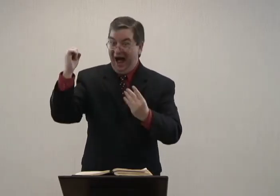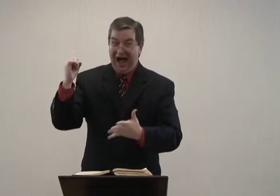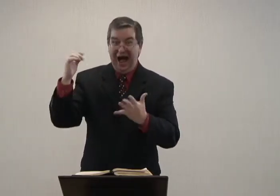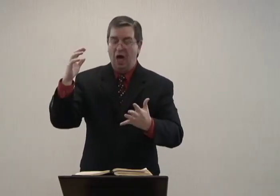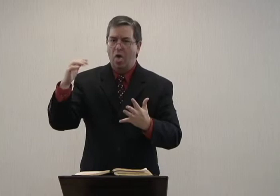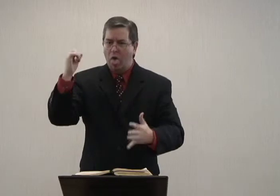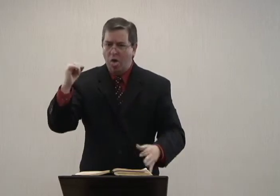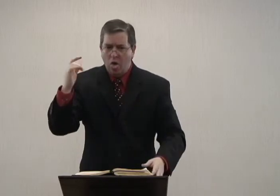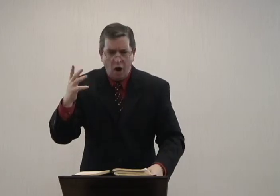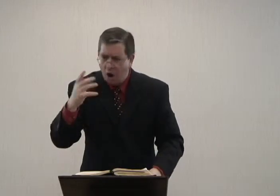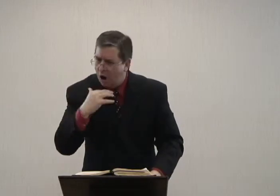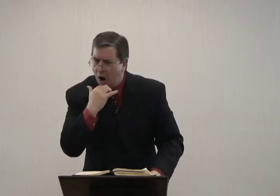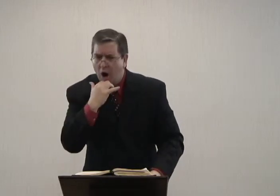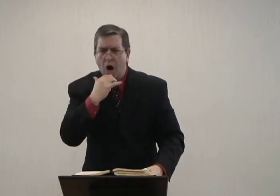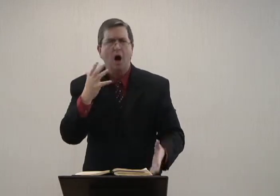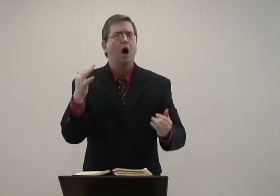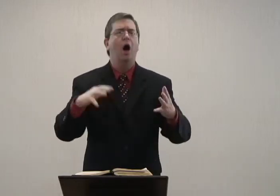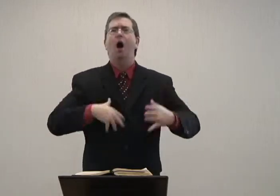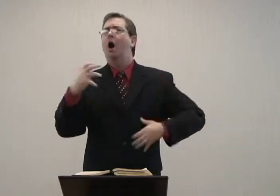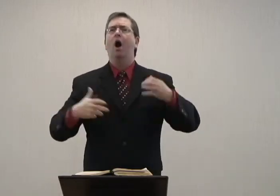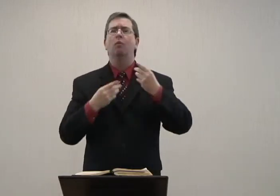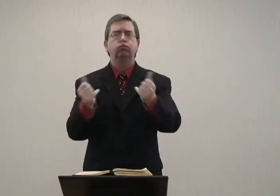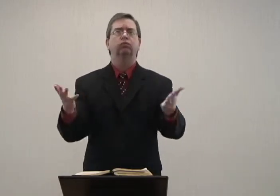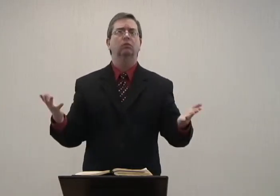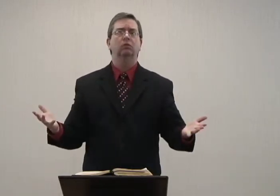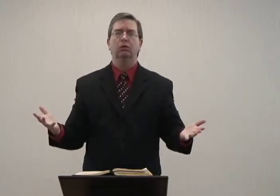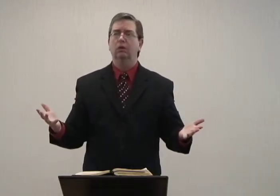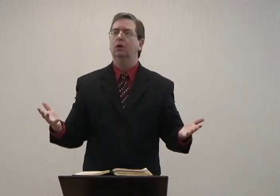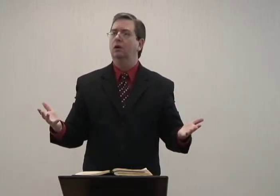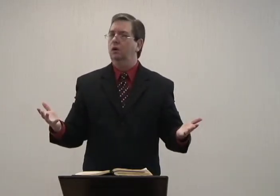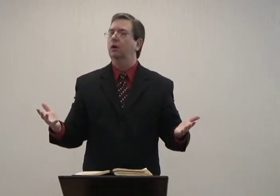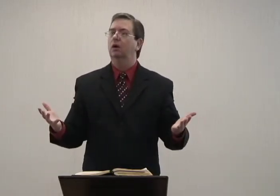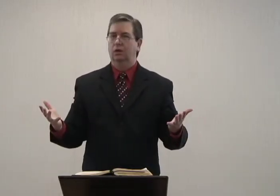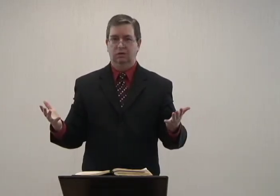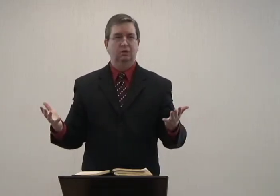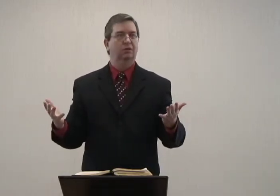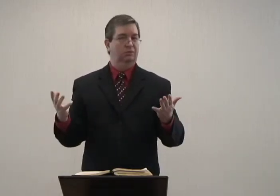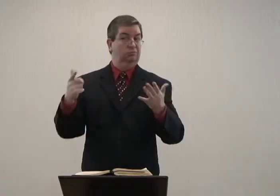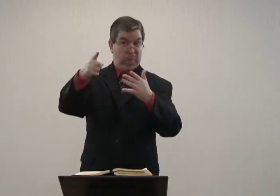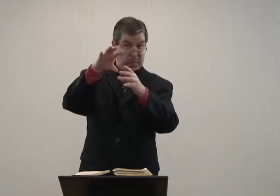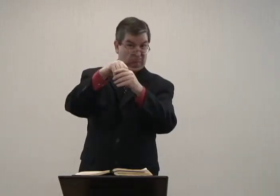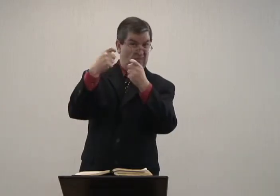At first you win, and then you start losing, and you can't, and you spend all your money on it.